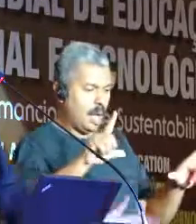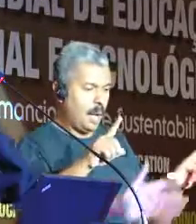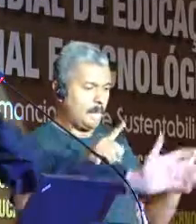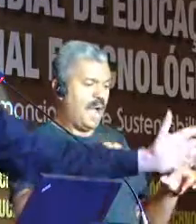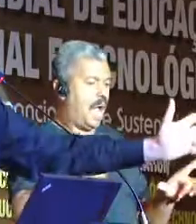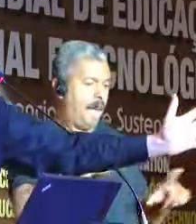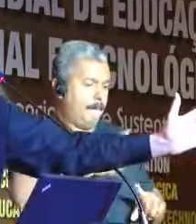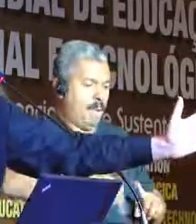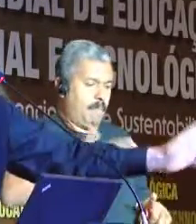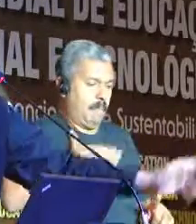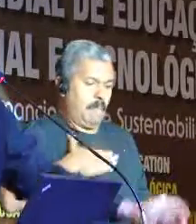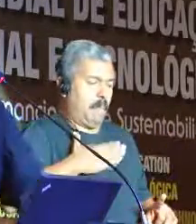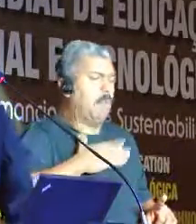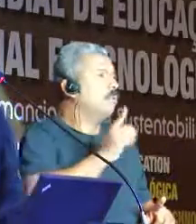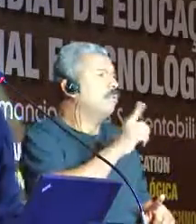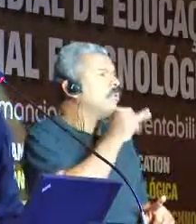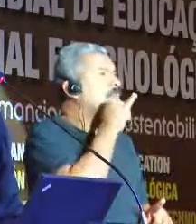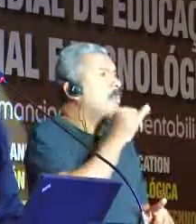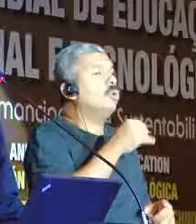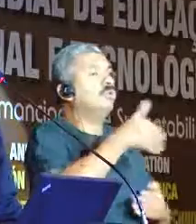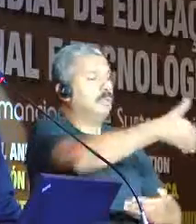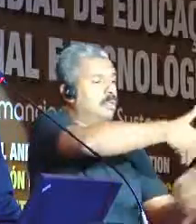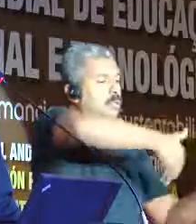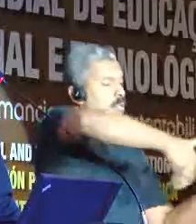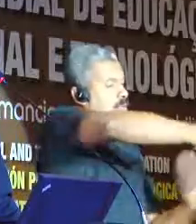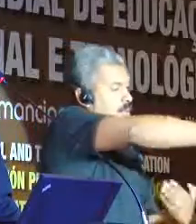How many of you have heard of Project Gutenberg?